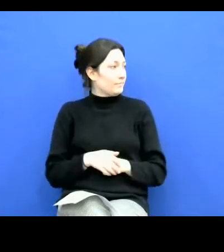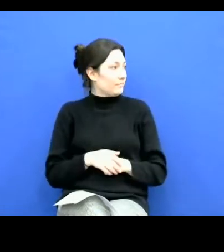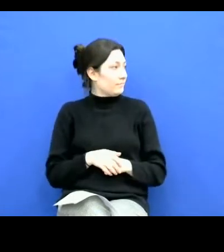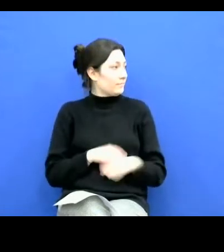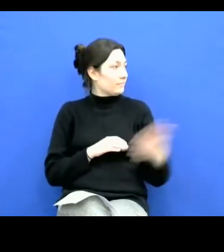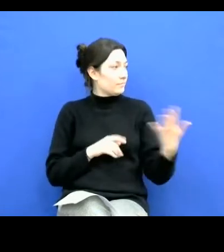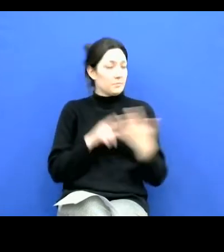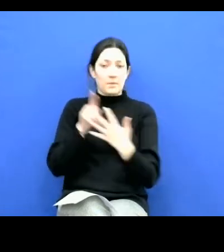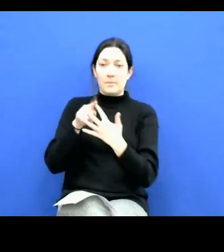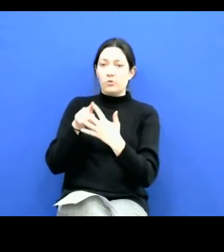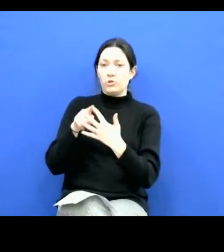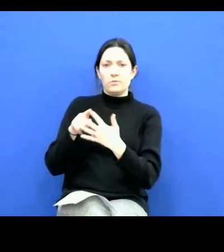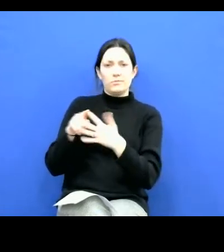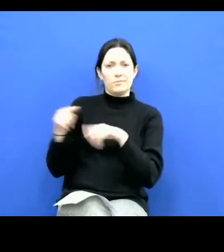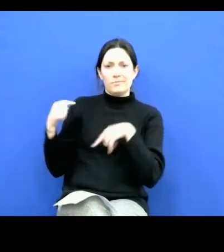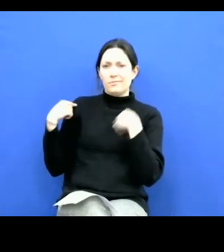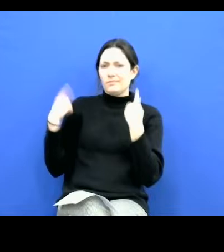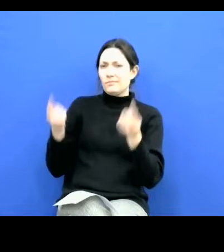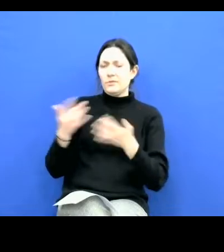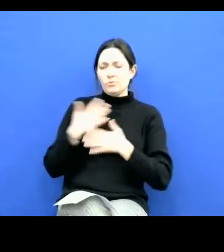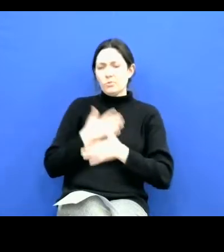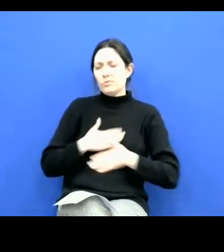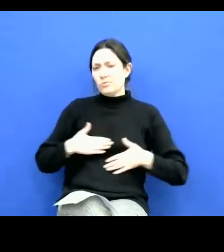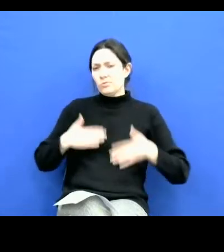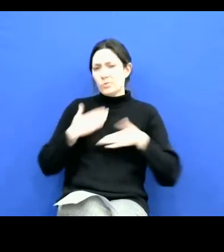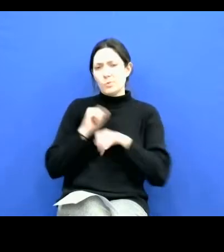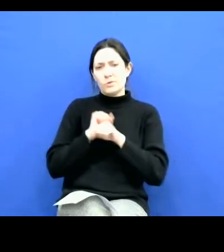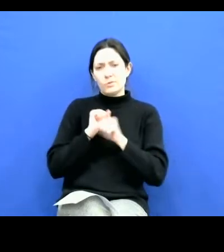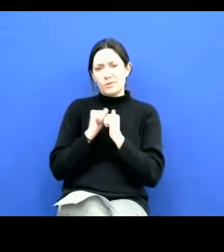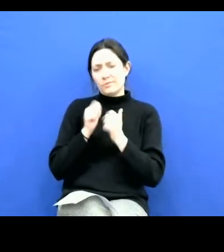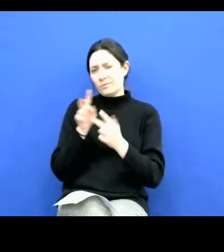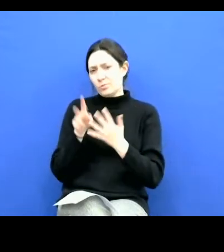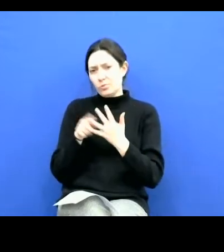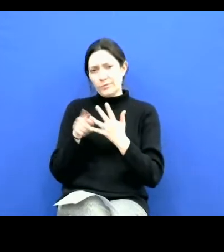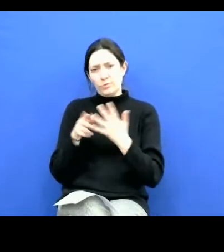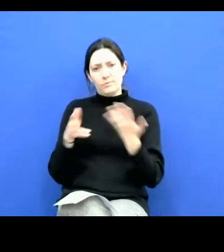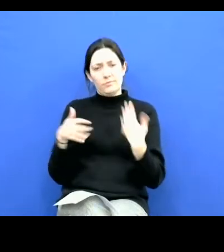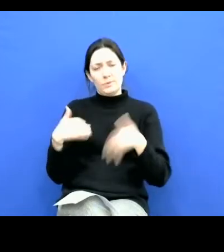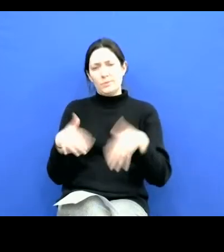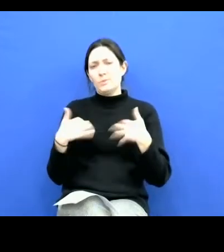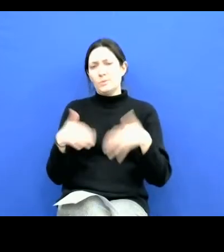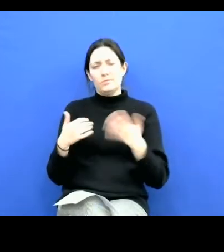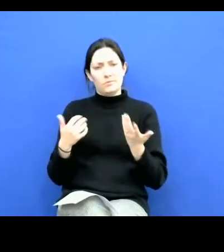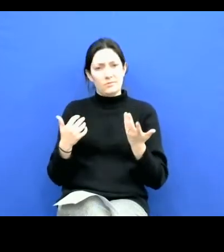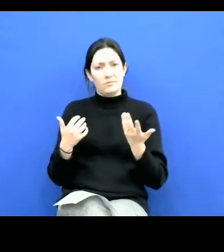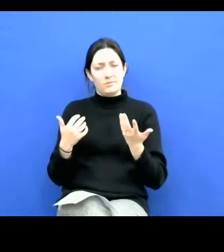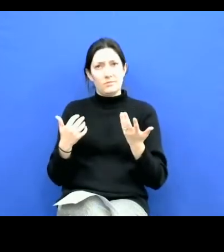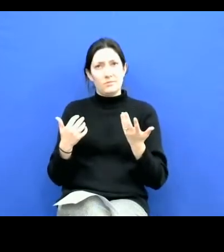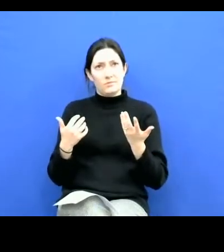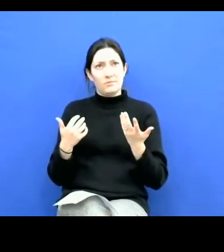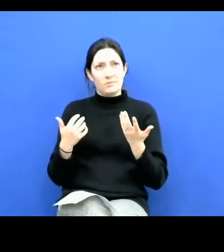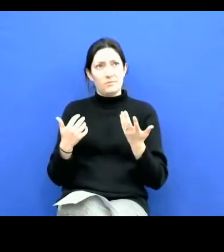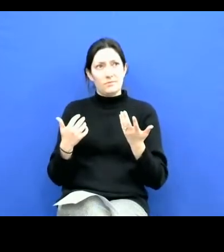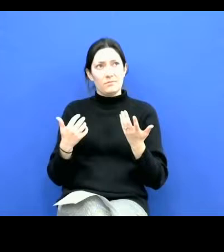been just an entire pleasure to work with both of you, and it makes a lot of sense.